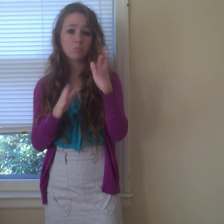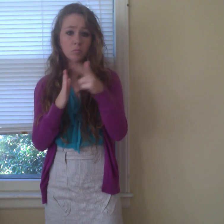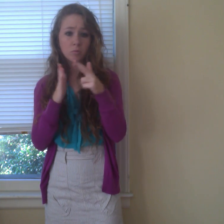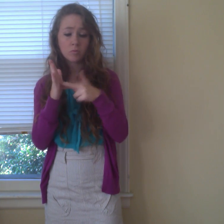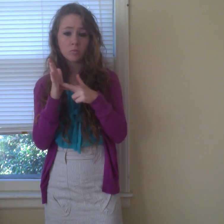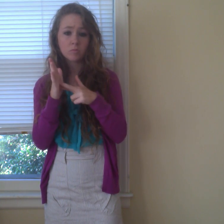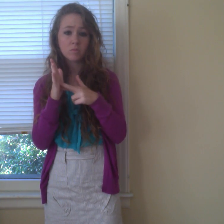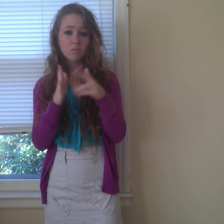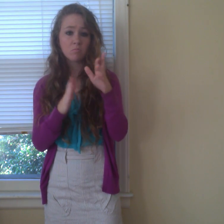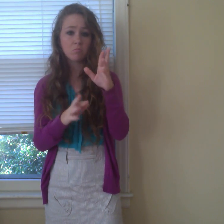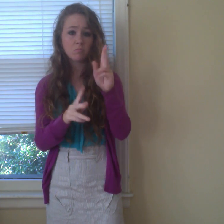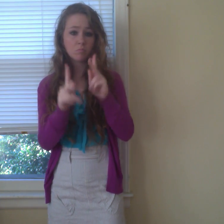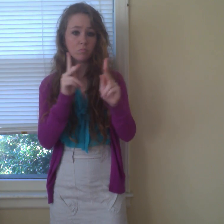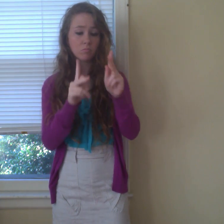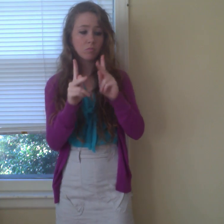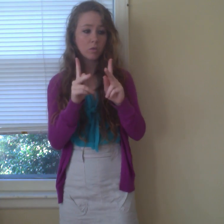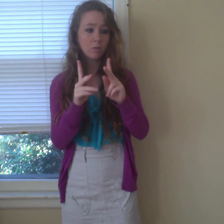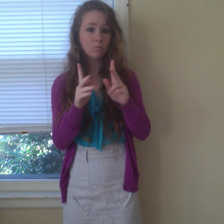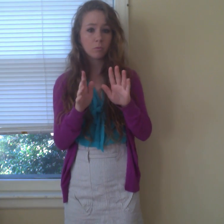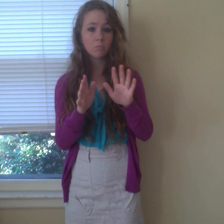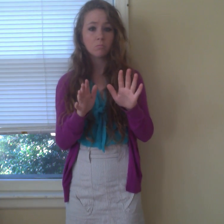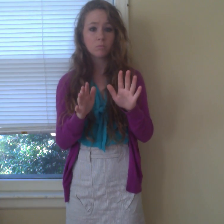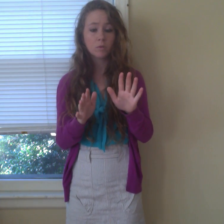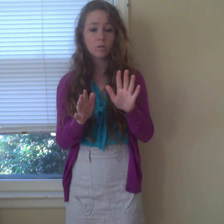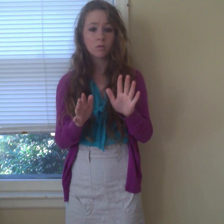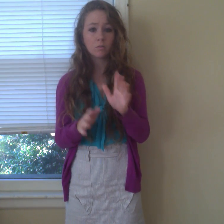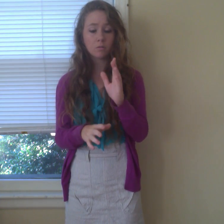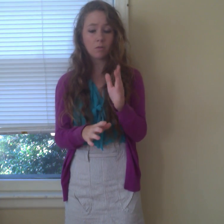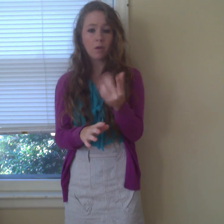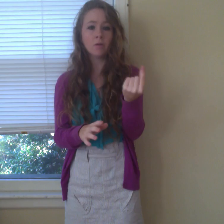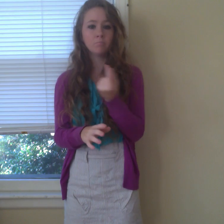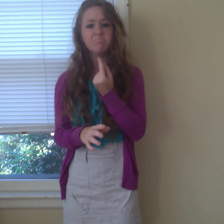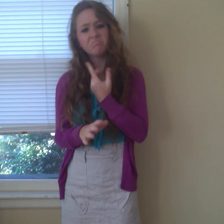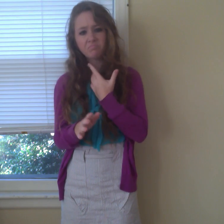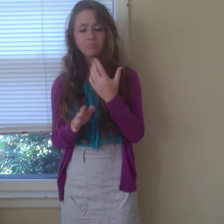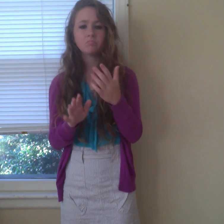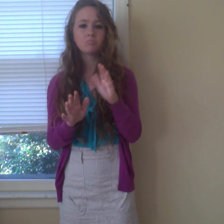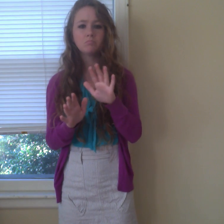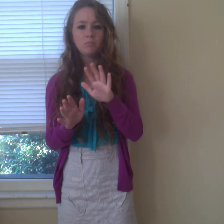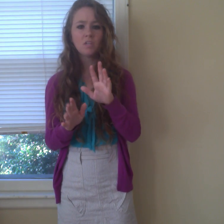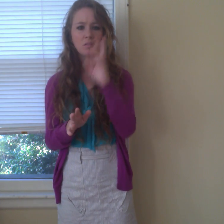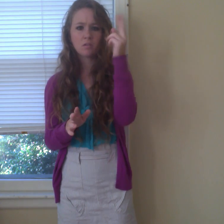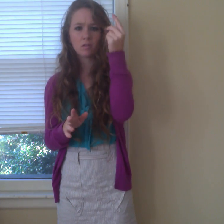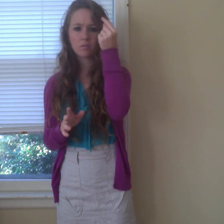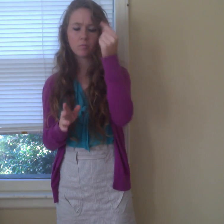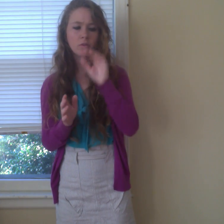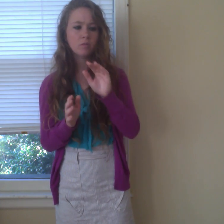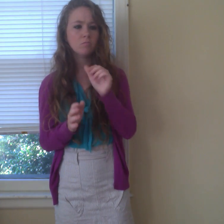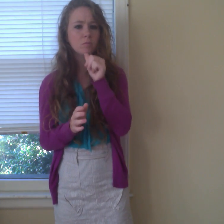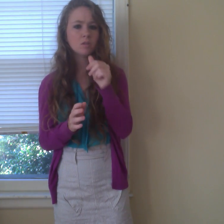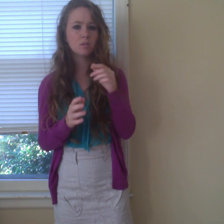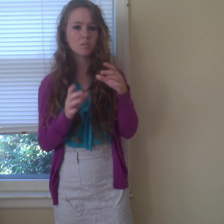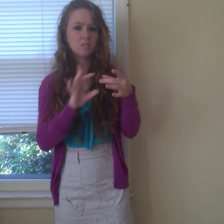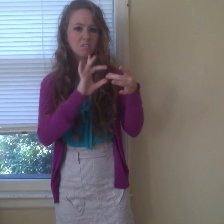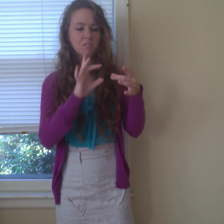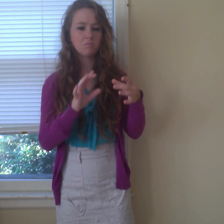America's founders had a clean slate to write on. They could have set up an oligarchy. In fact, there were some who wanted George Washington to be their